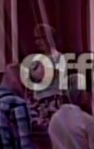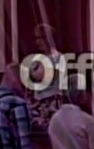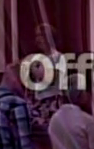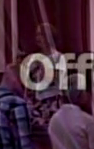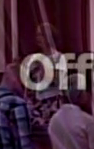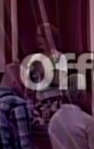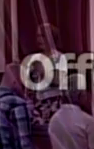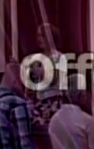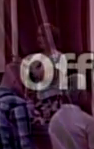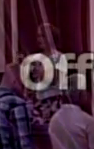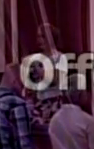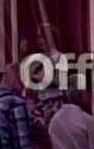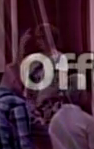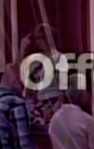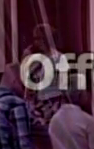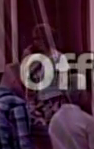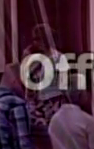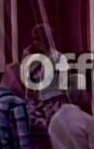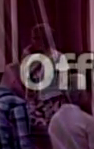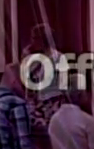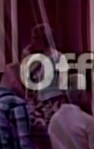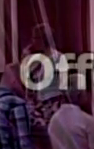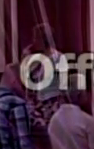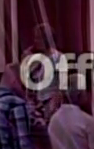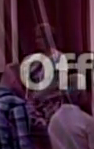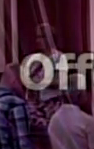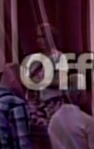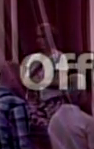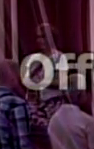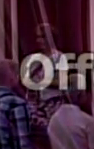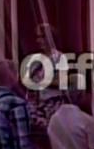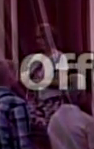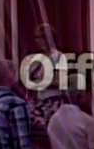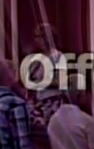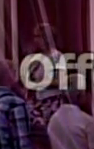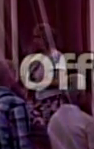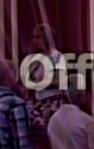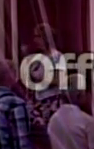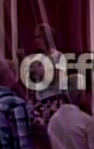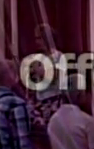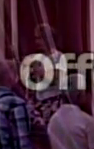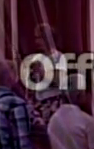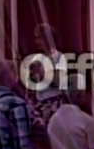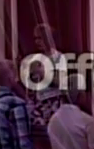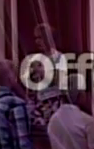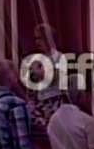in Rome. An audible message to Paul.